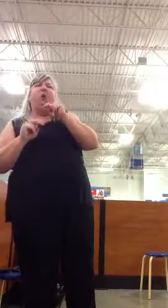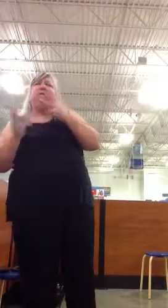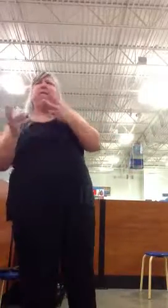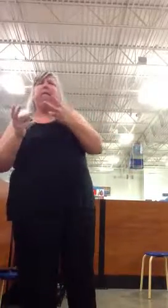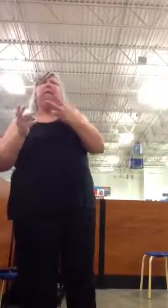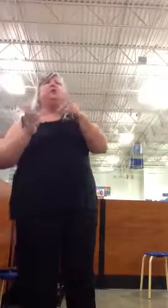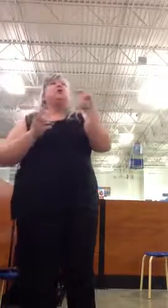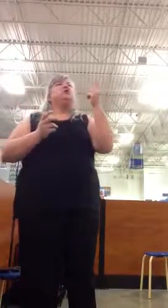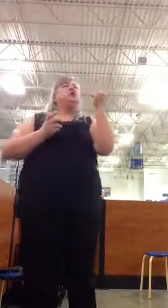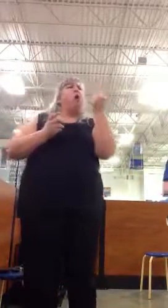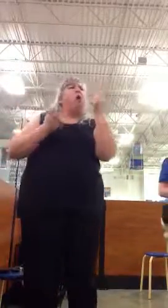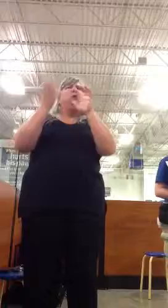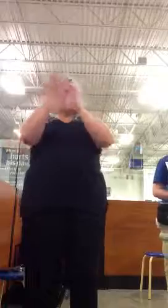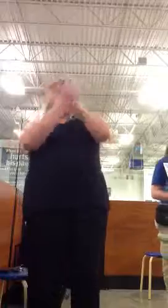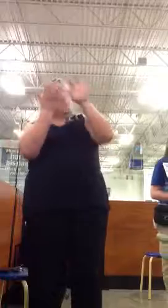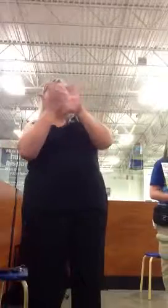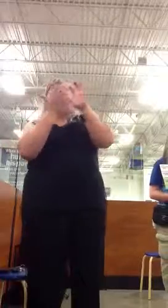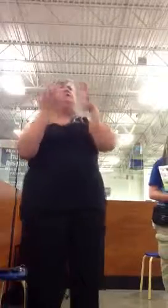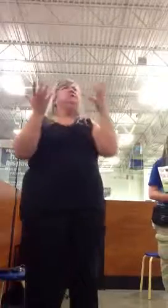else? Right?